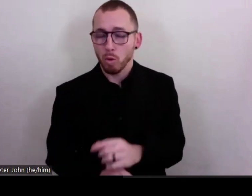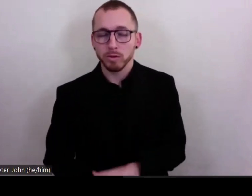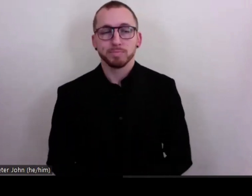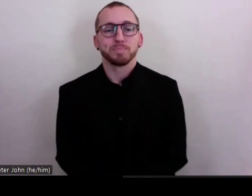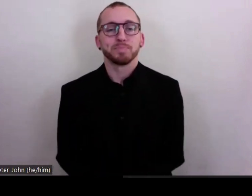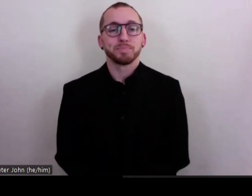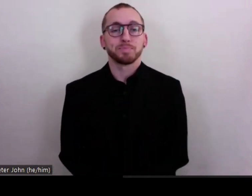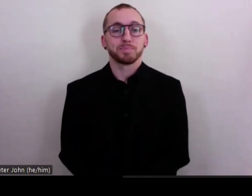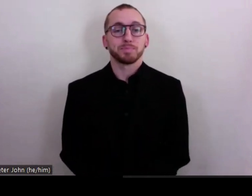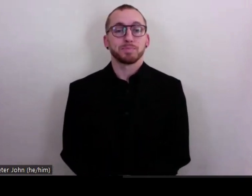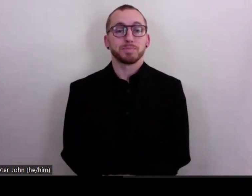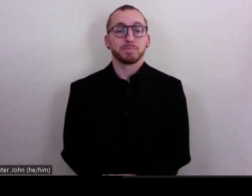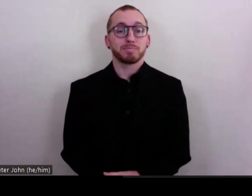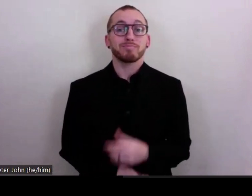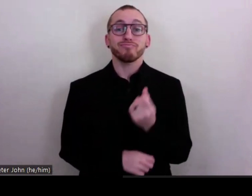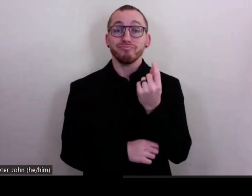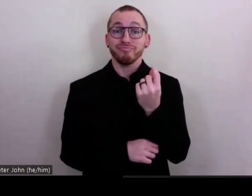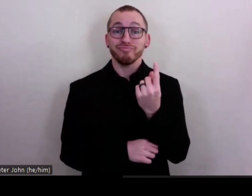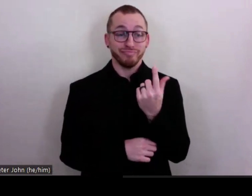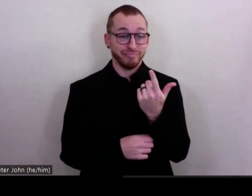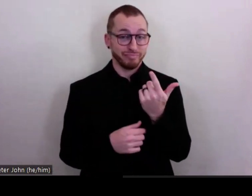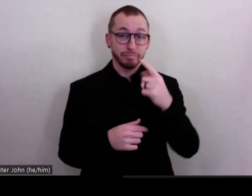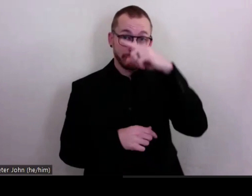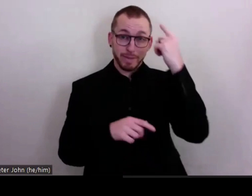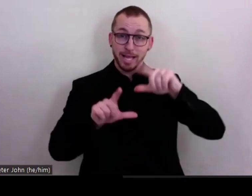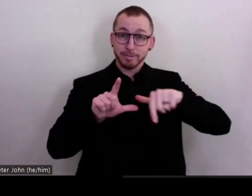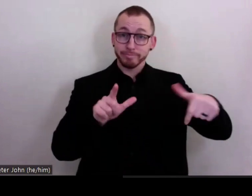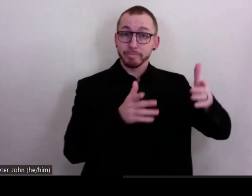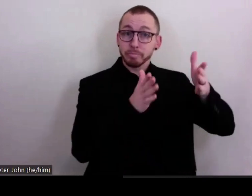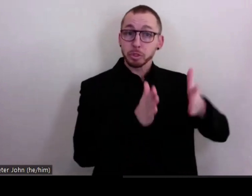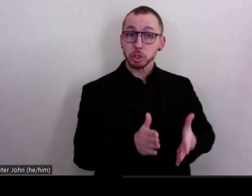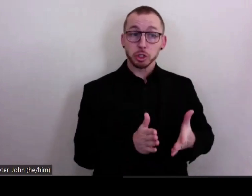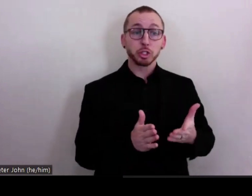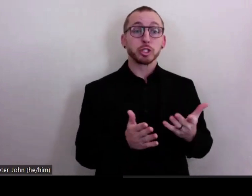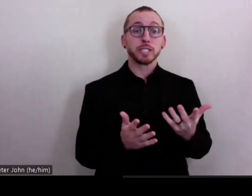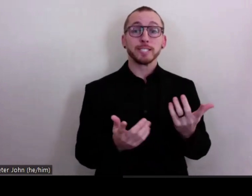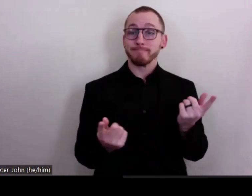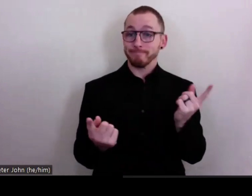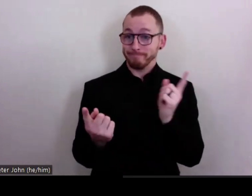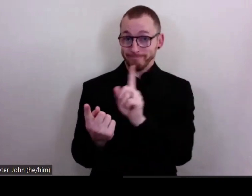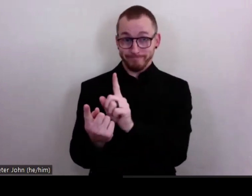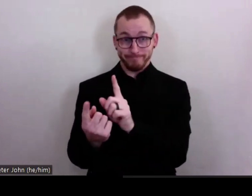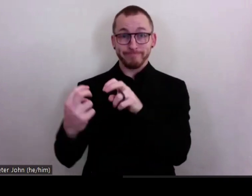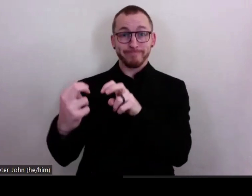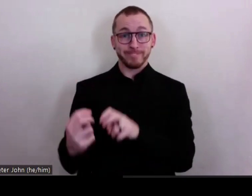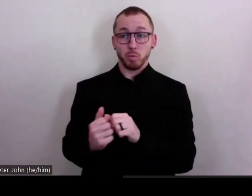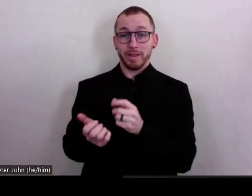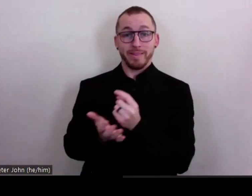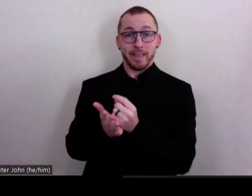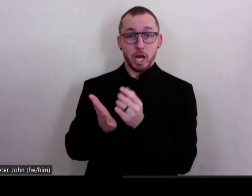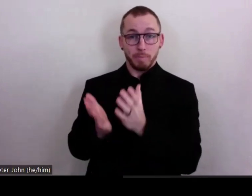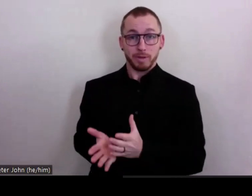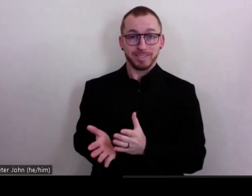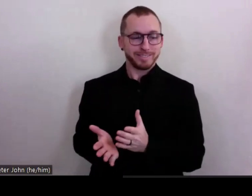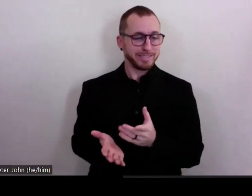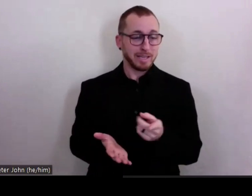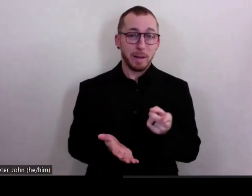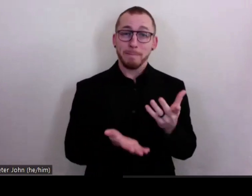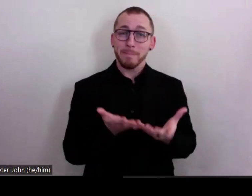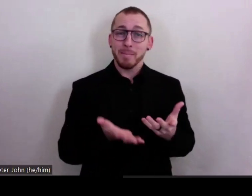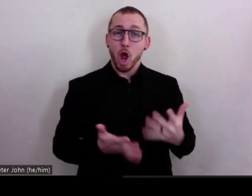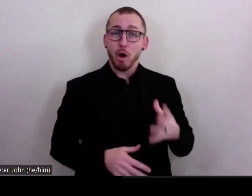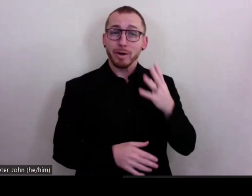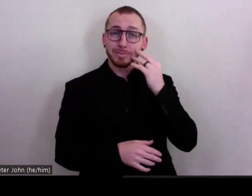you, they may be on their 8th, 9th person. They're really trying, they are trying to stay diligent. They don't want to give